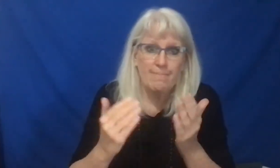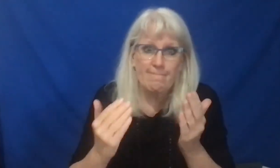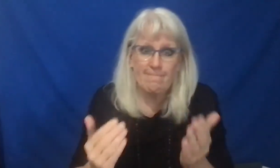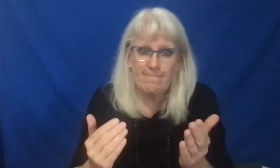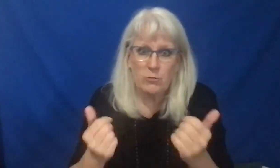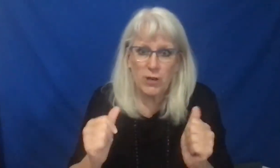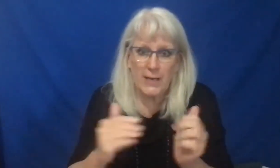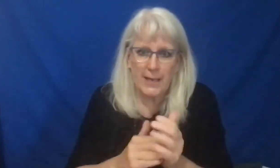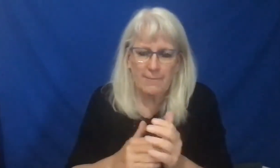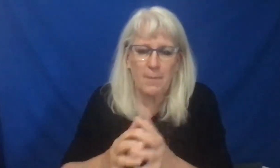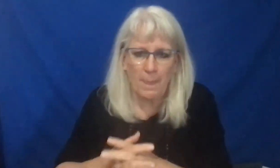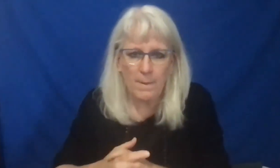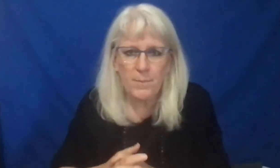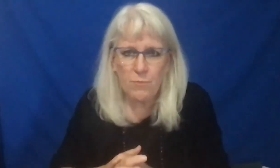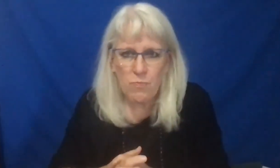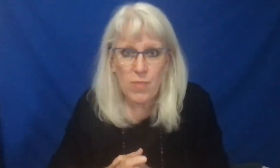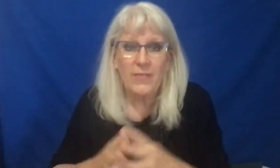Okay, There she is. Here she comes.